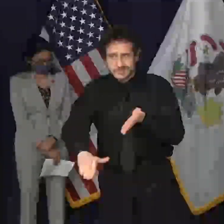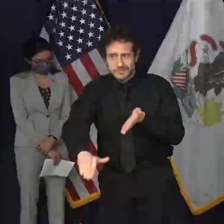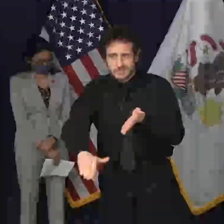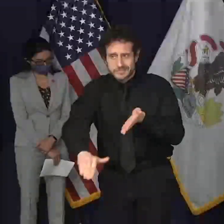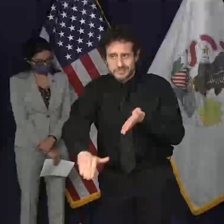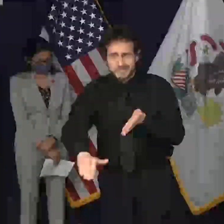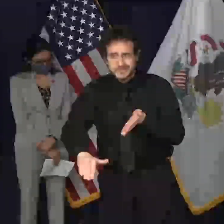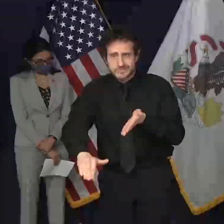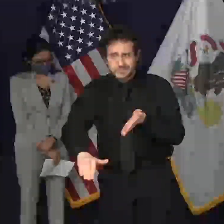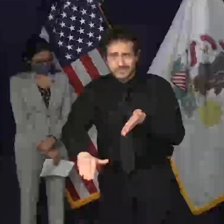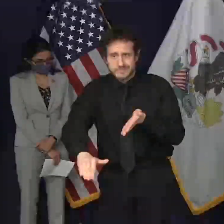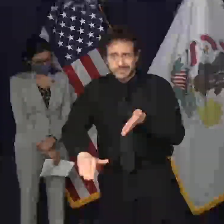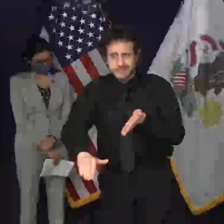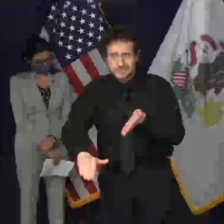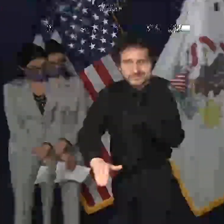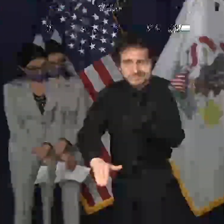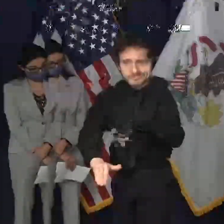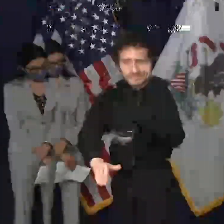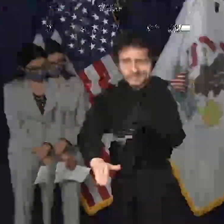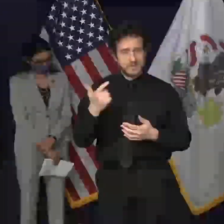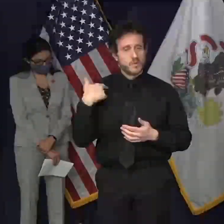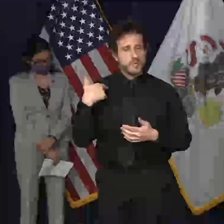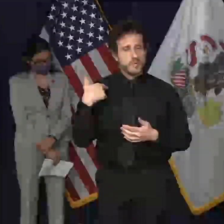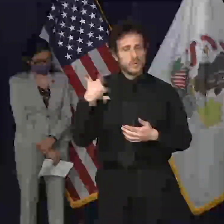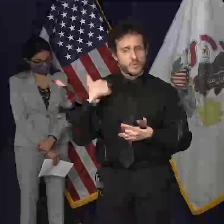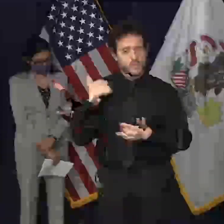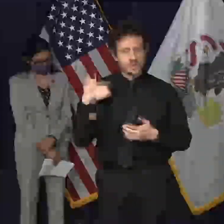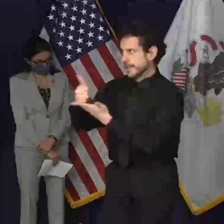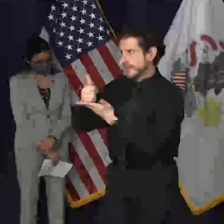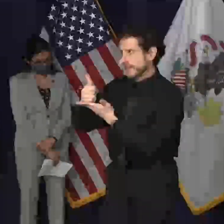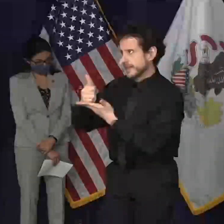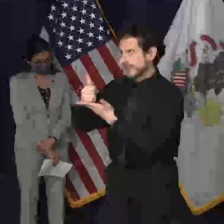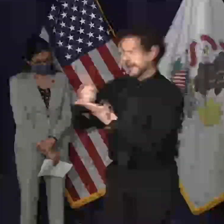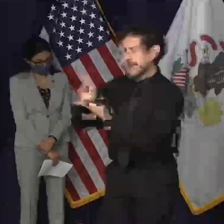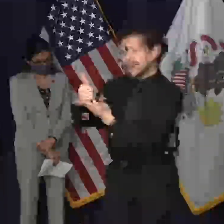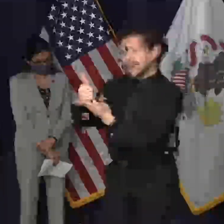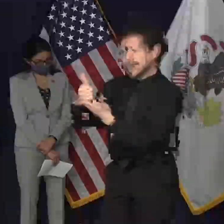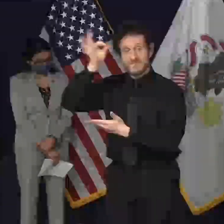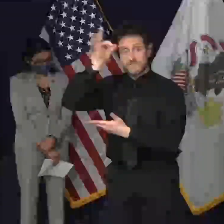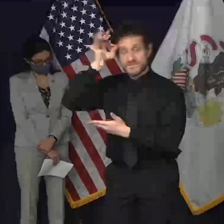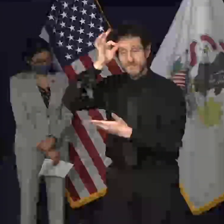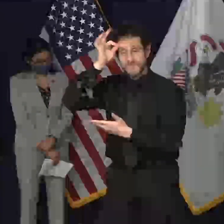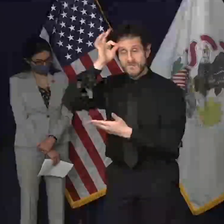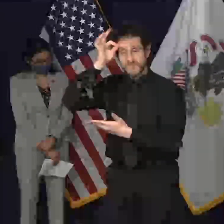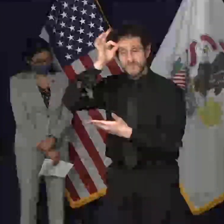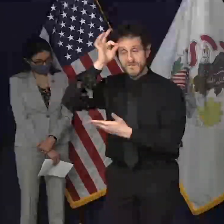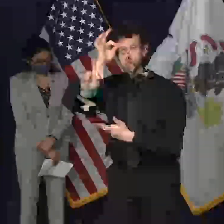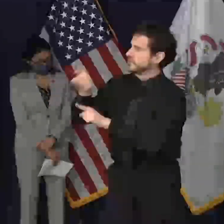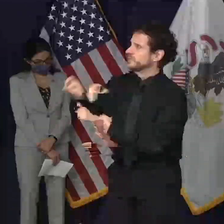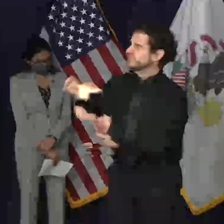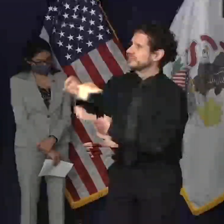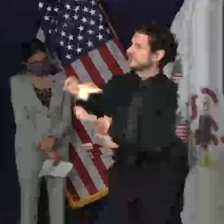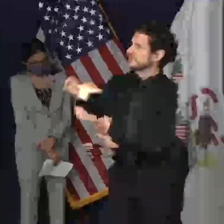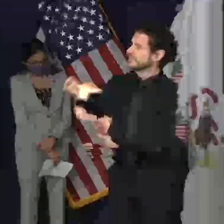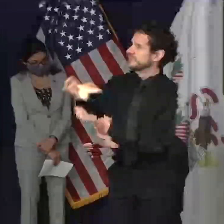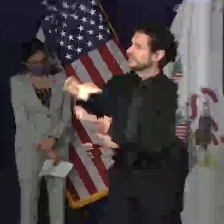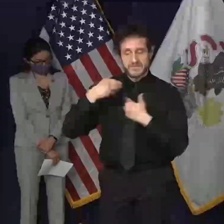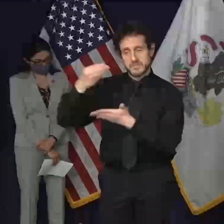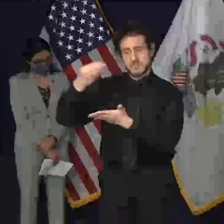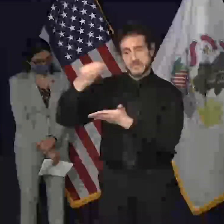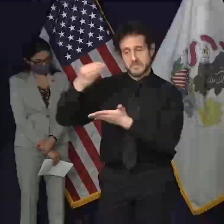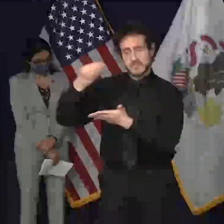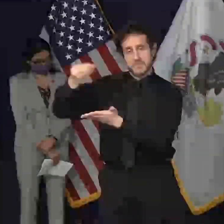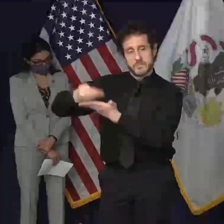one of the reasons why so much help needs to come from the federal government. They are the ones who have monetary